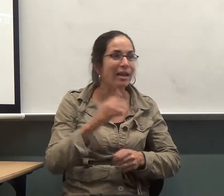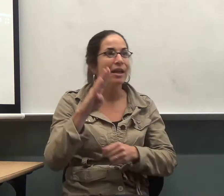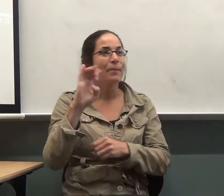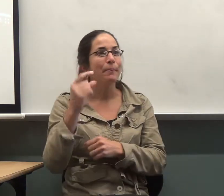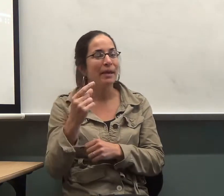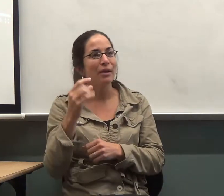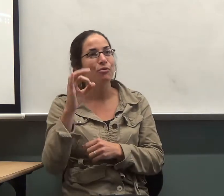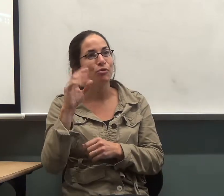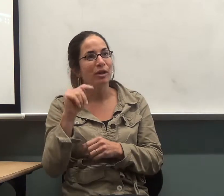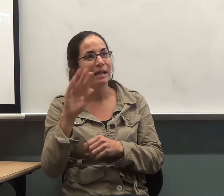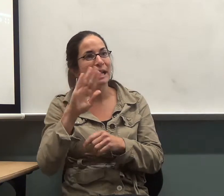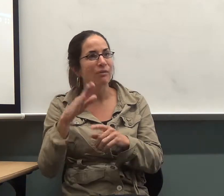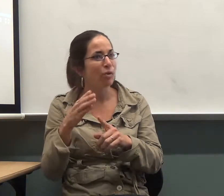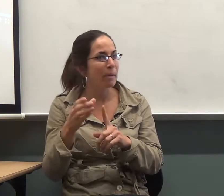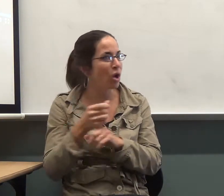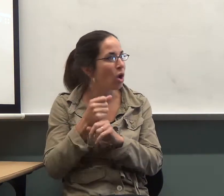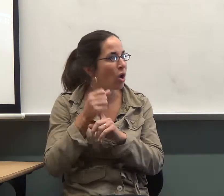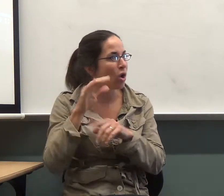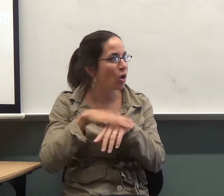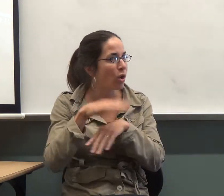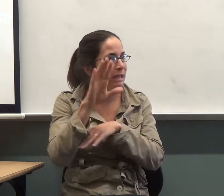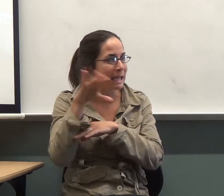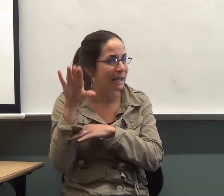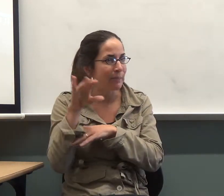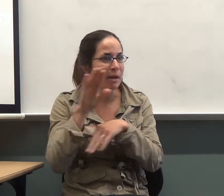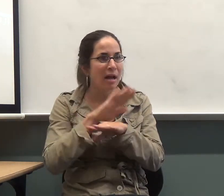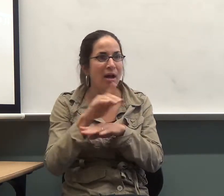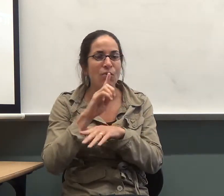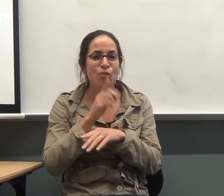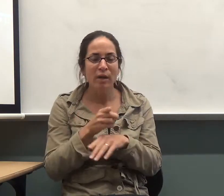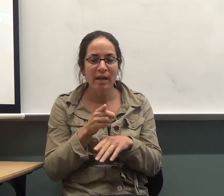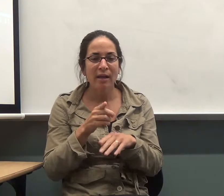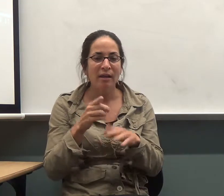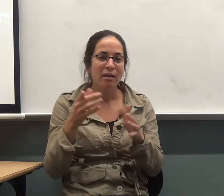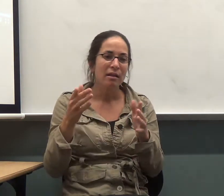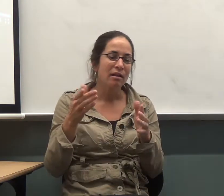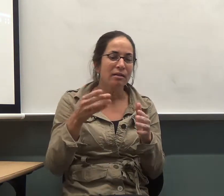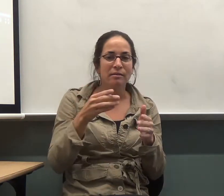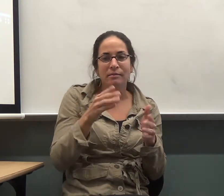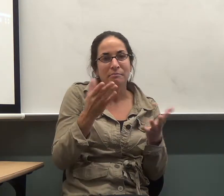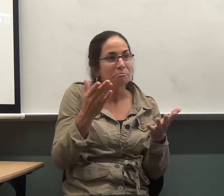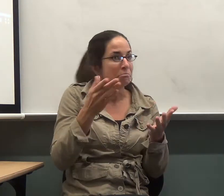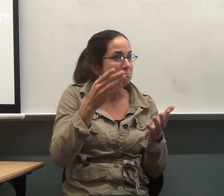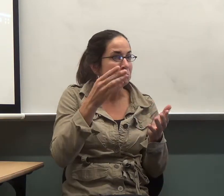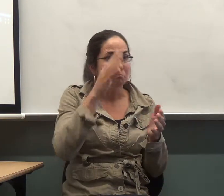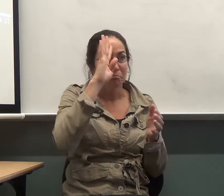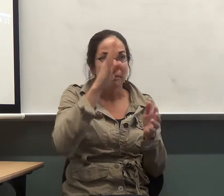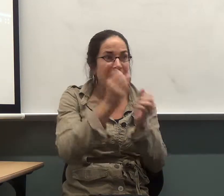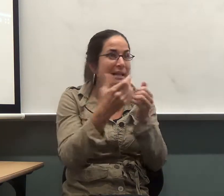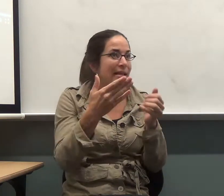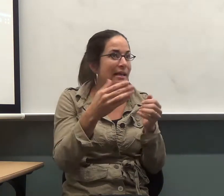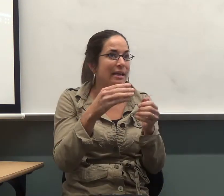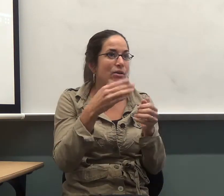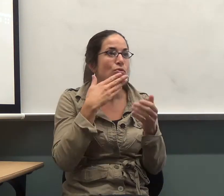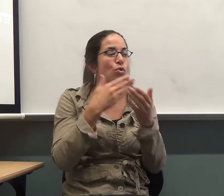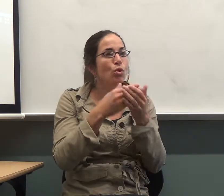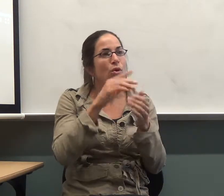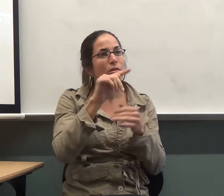tape, Bigfoot has been caught on tape, but it's not real. I want you to give me a good topic sentence. That's all I want, okay? In your journal, good topic sentence. I need to